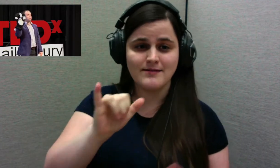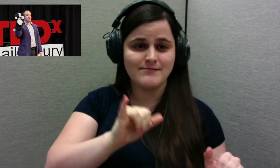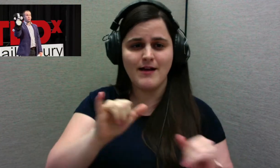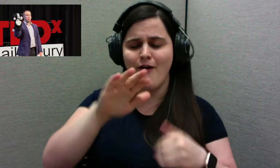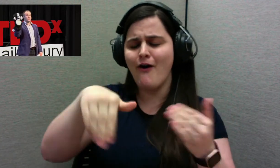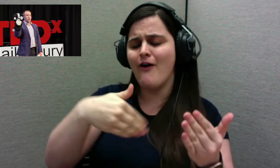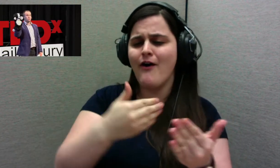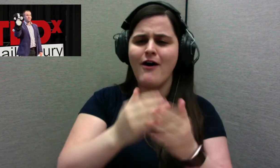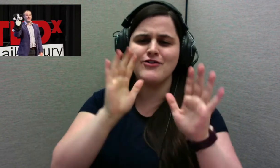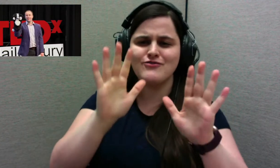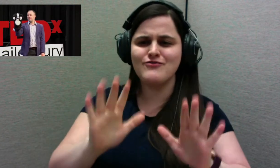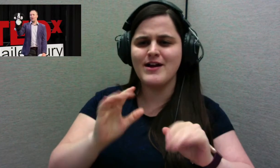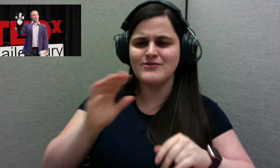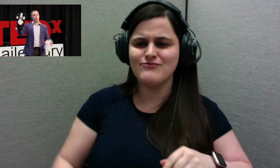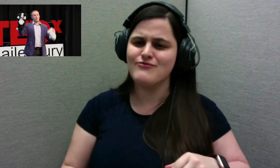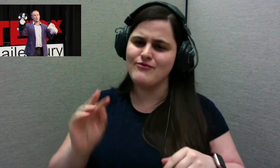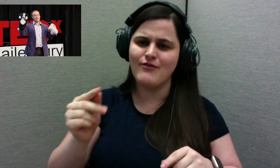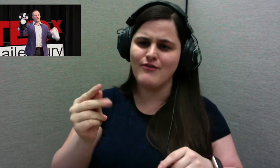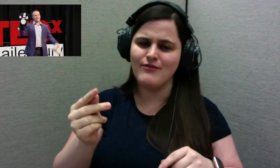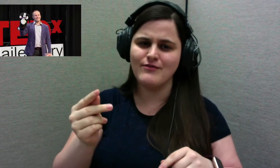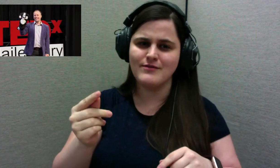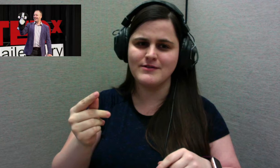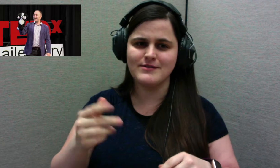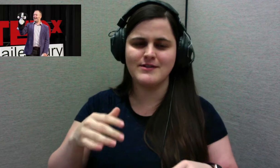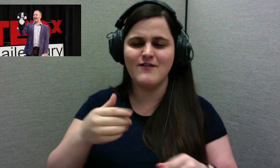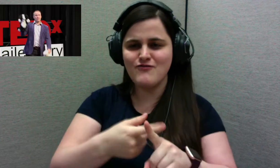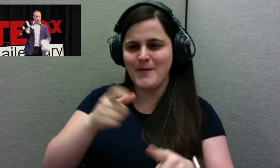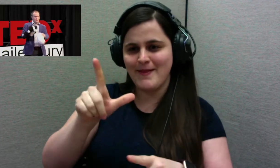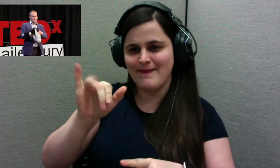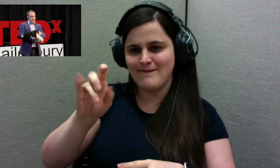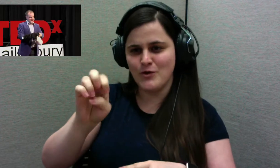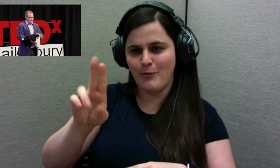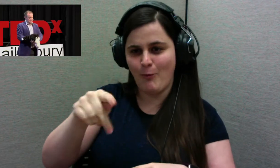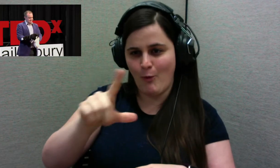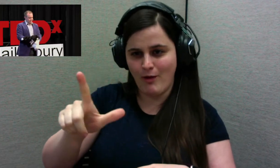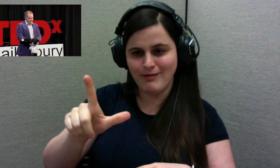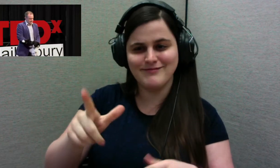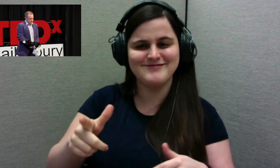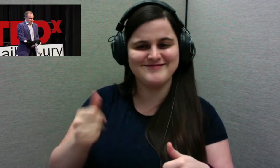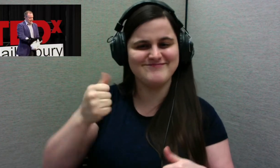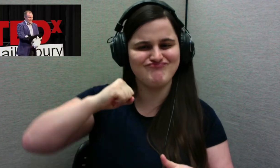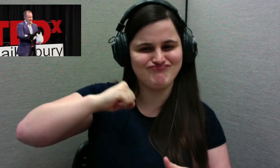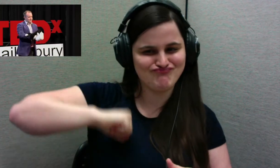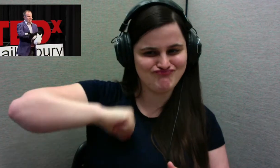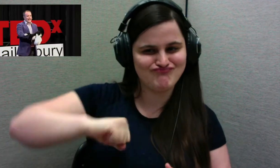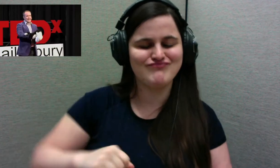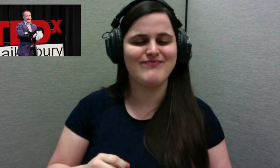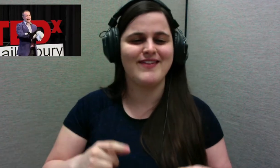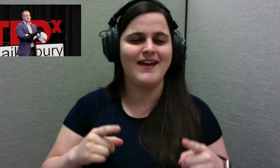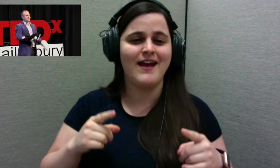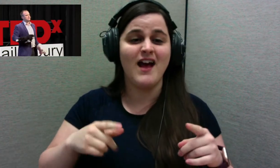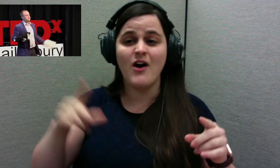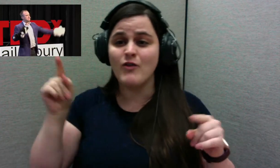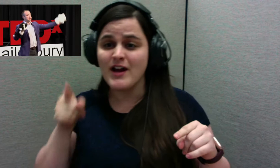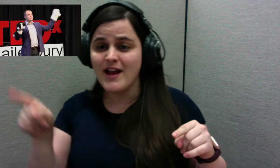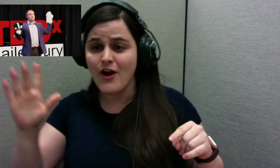dogs from Liverpool Dogs Home, you know, because long live Merseyside. And then over on this hand, I have a